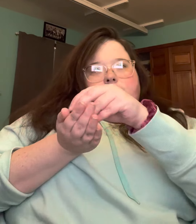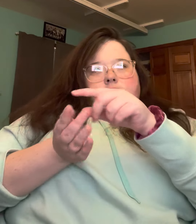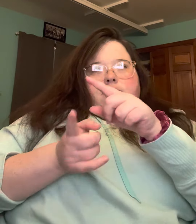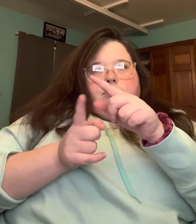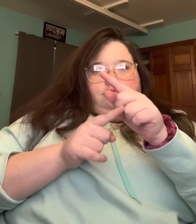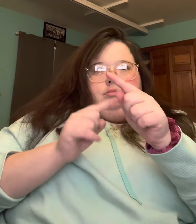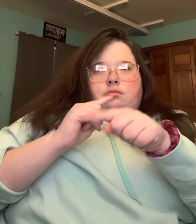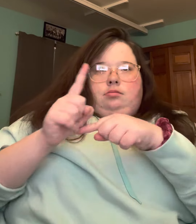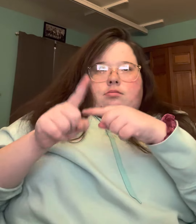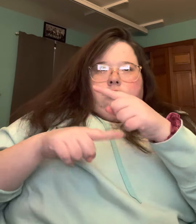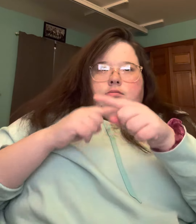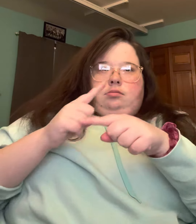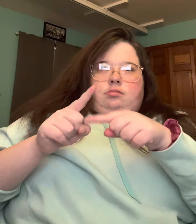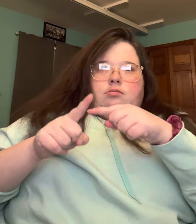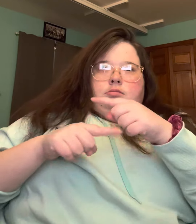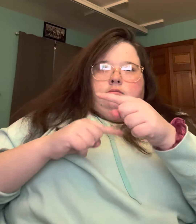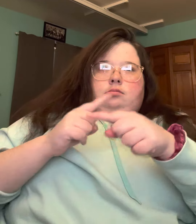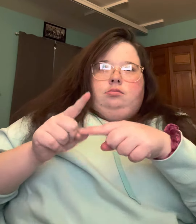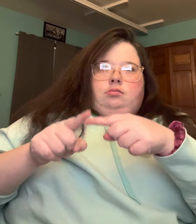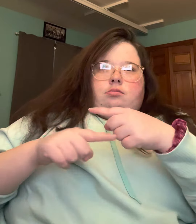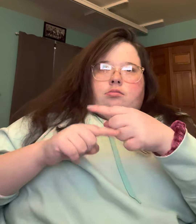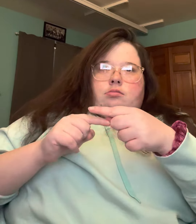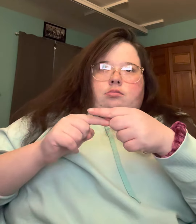And then sign.